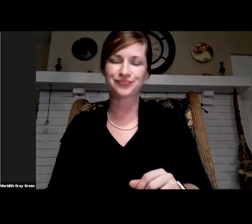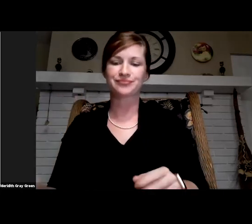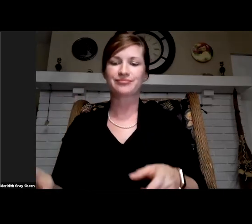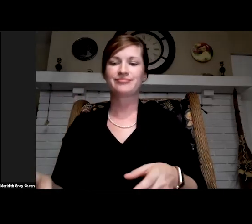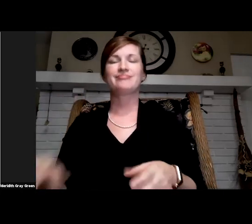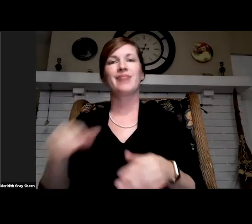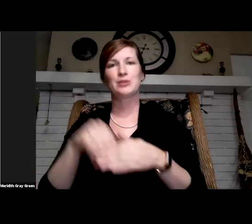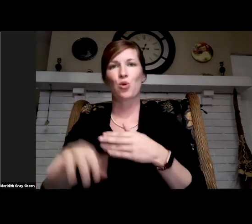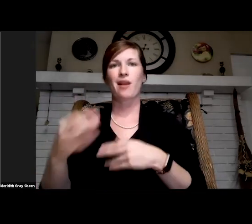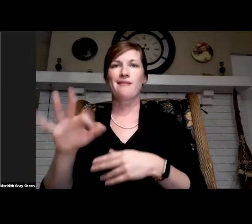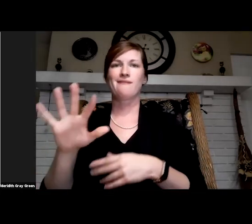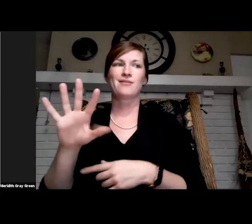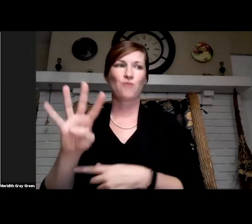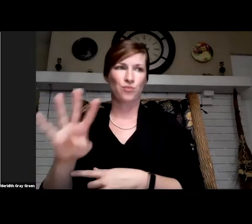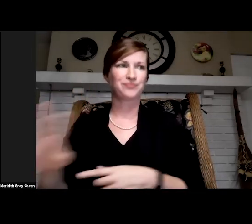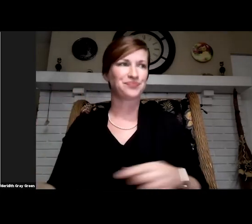and Arapaho.